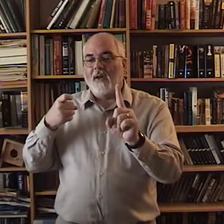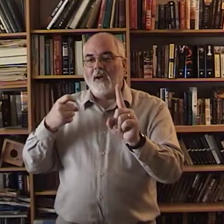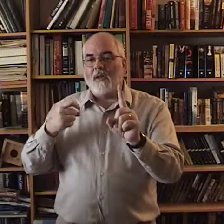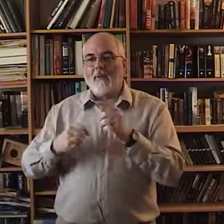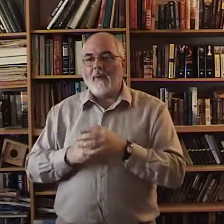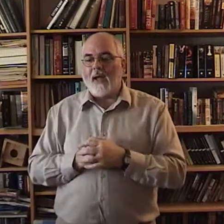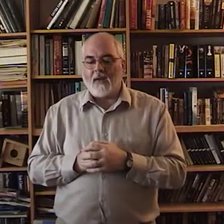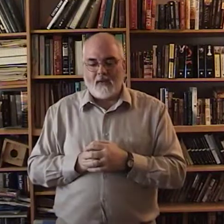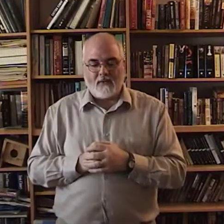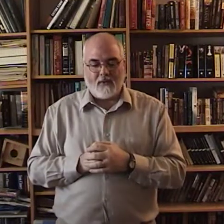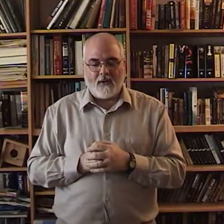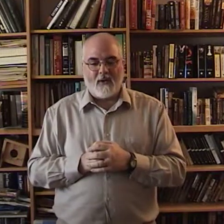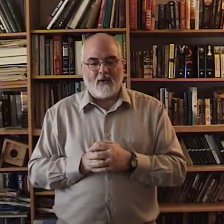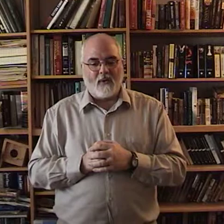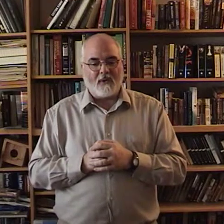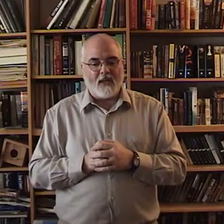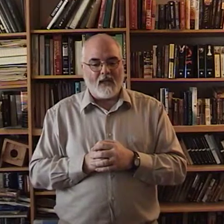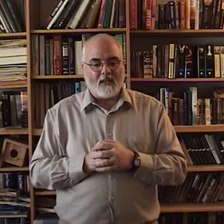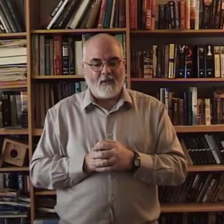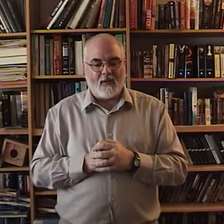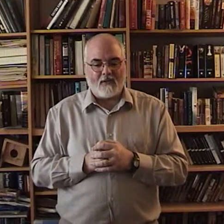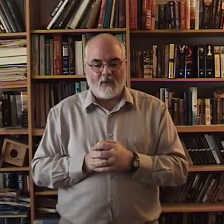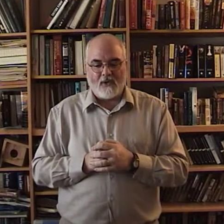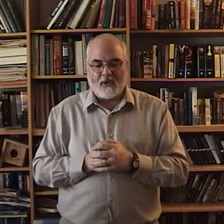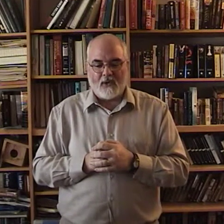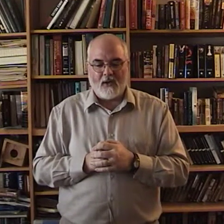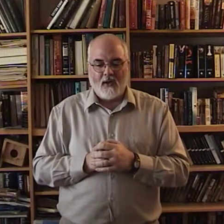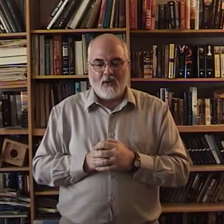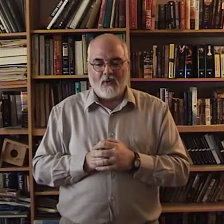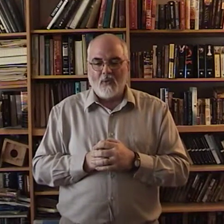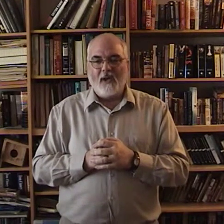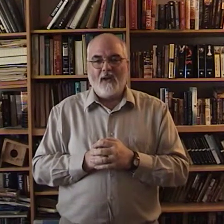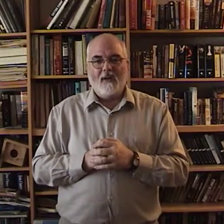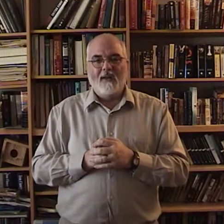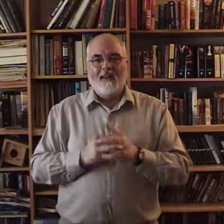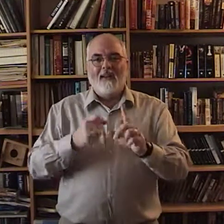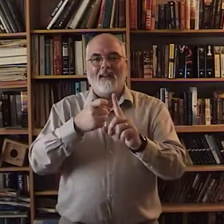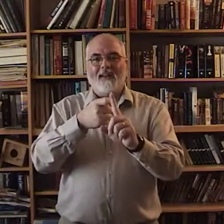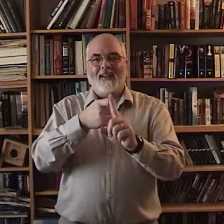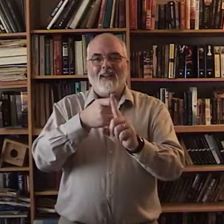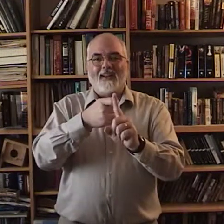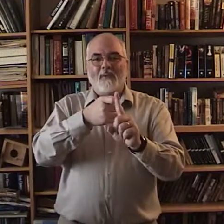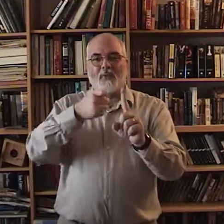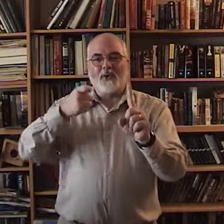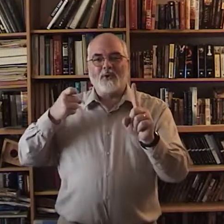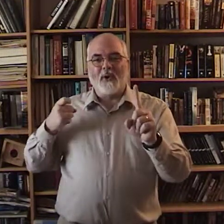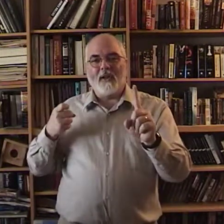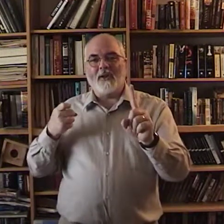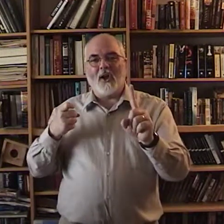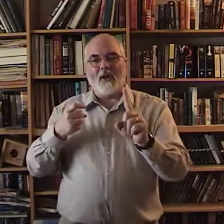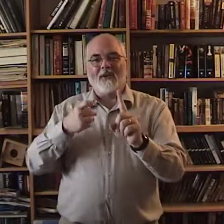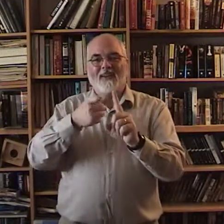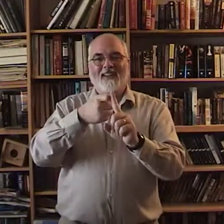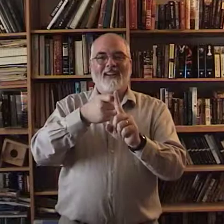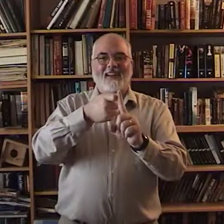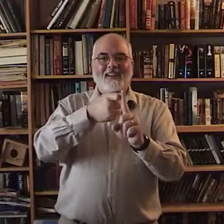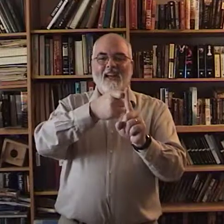on the back of, what was the guy's name on Toy Story? Woody? He pulled a string and he talked. It's kind of